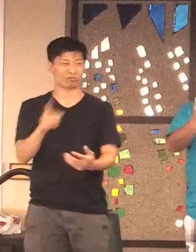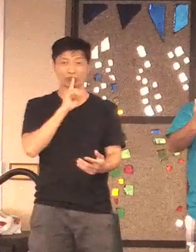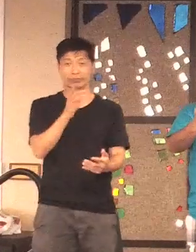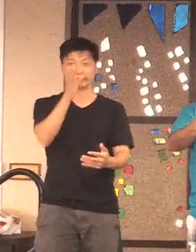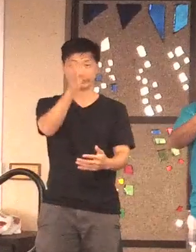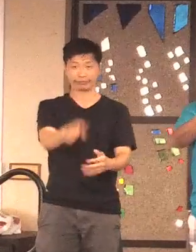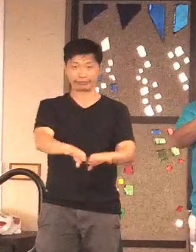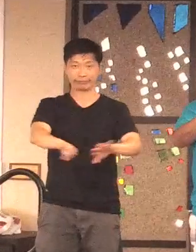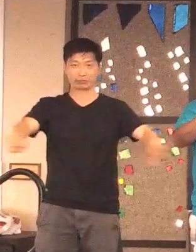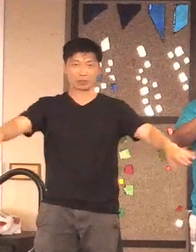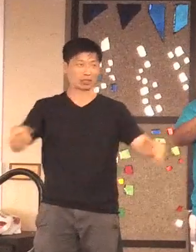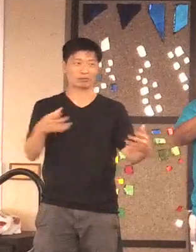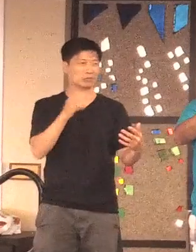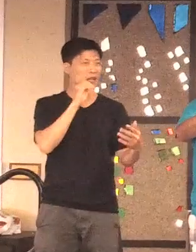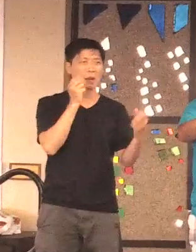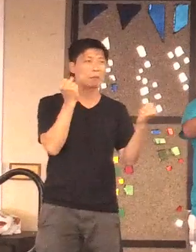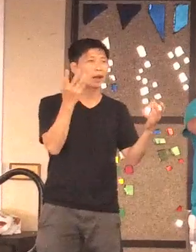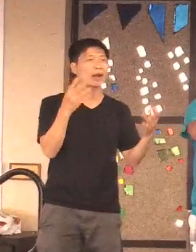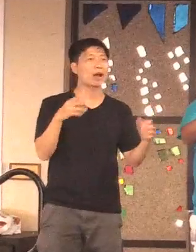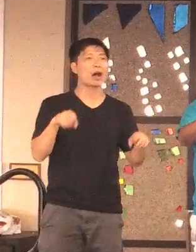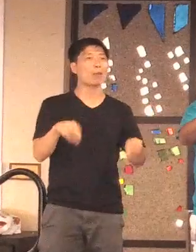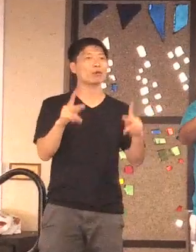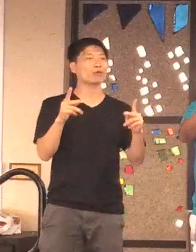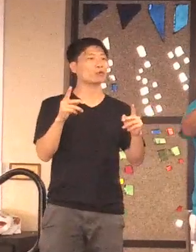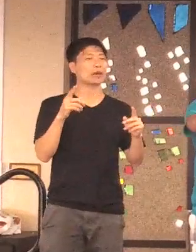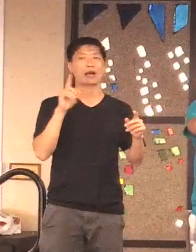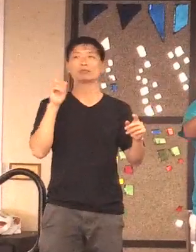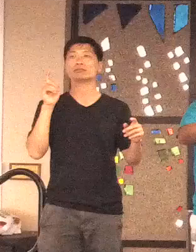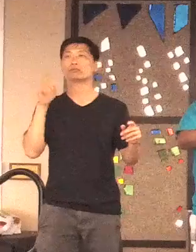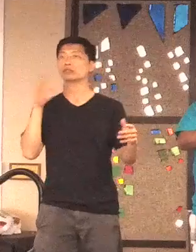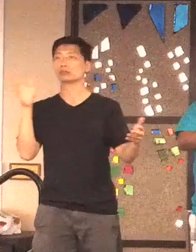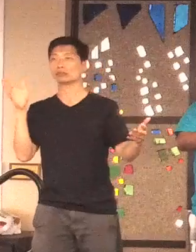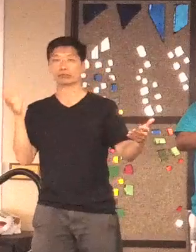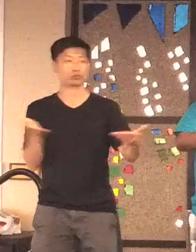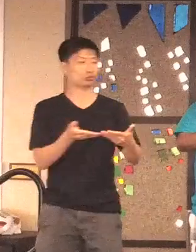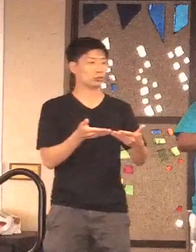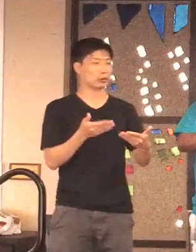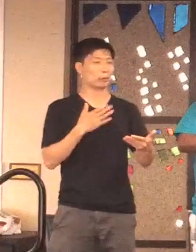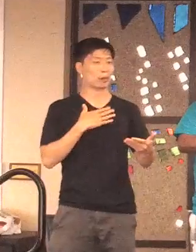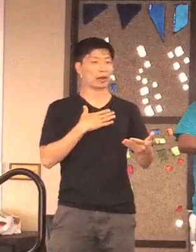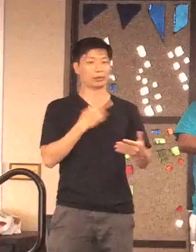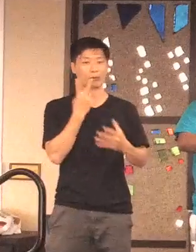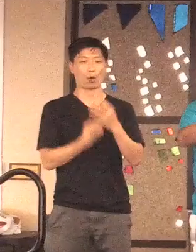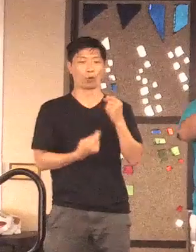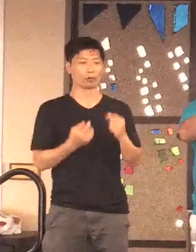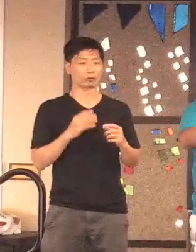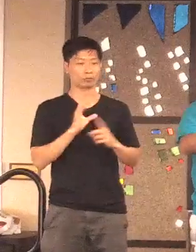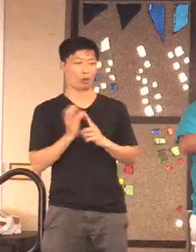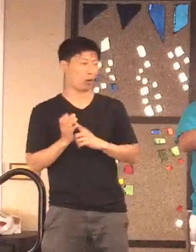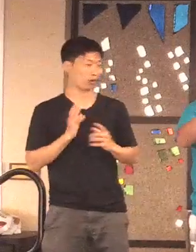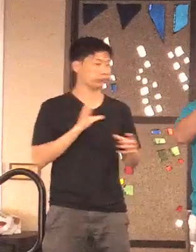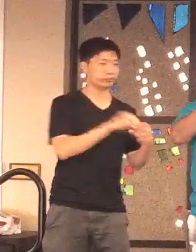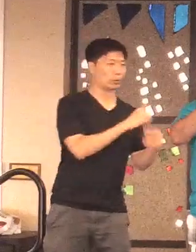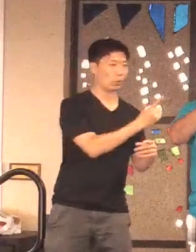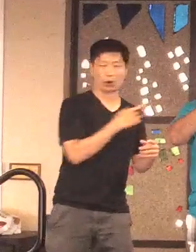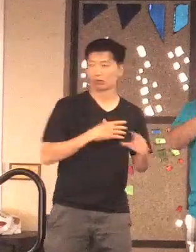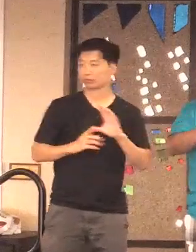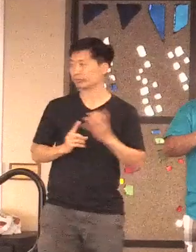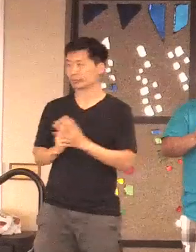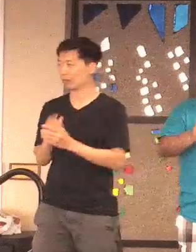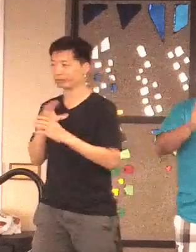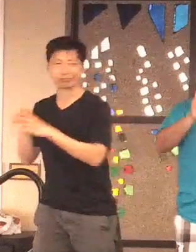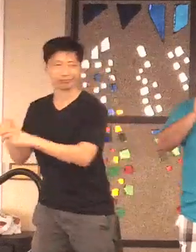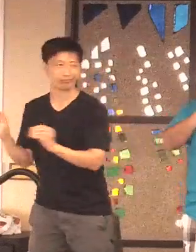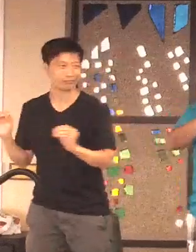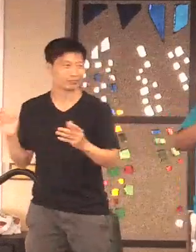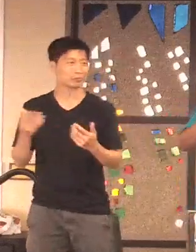That many times where I had to introduce those two parts of myself at the same time. Now the one part that did